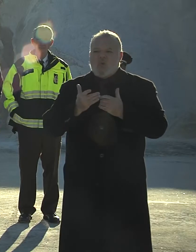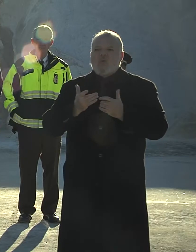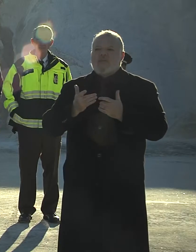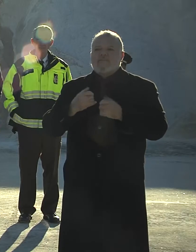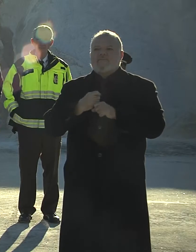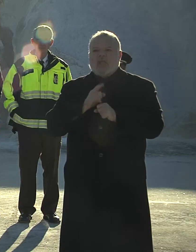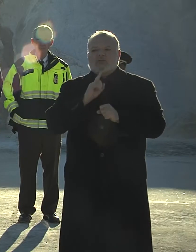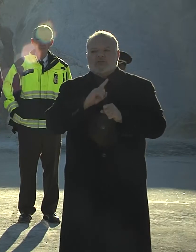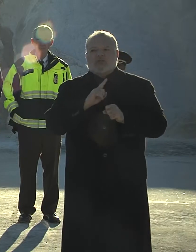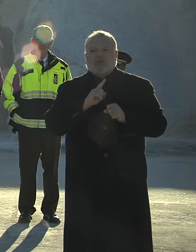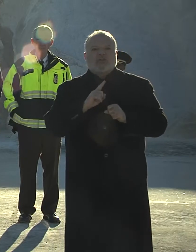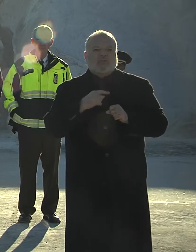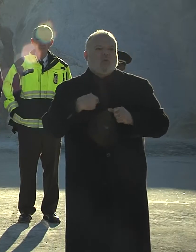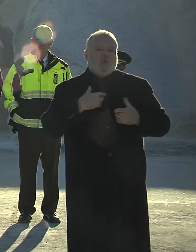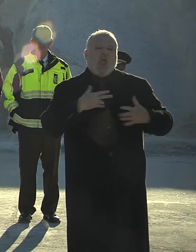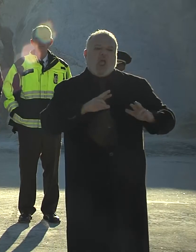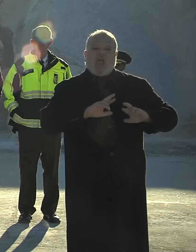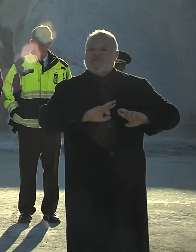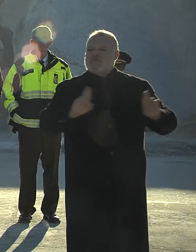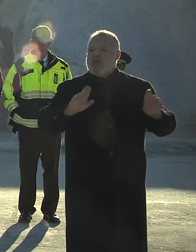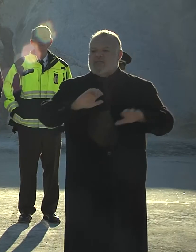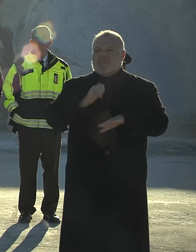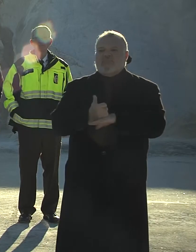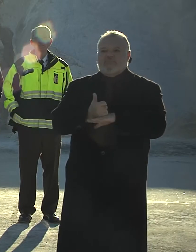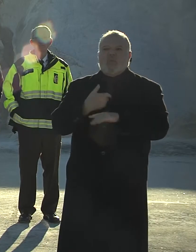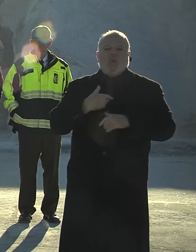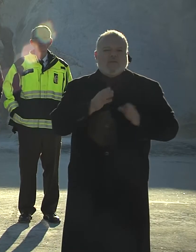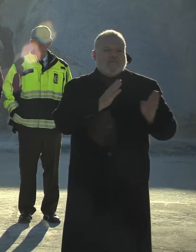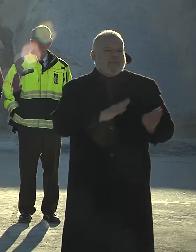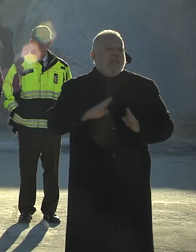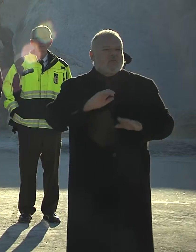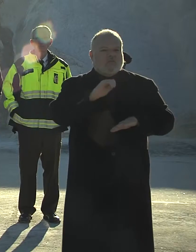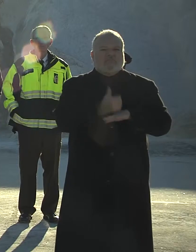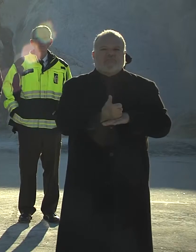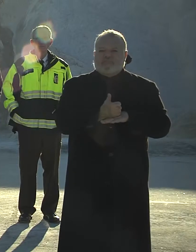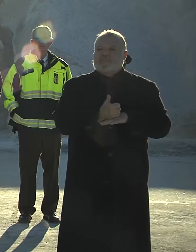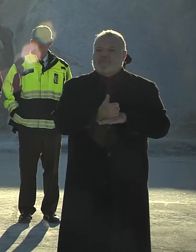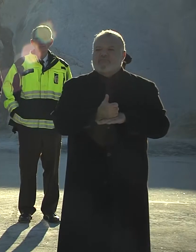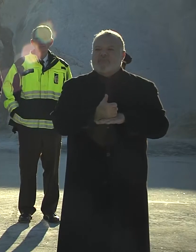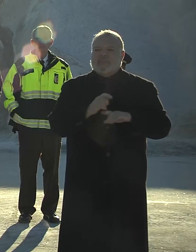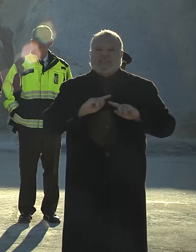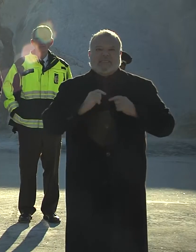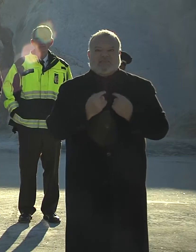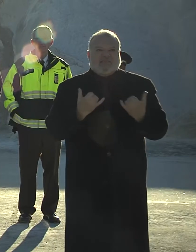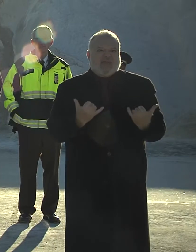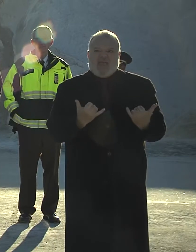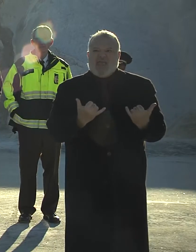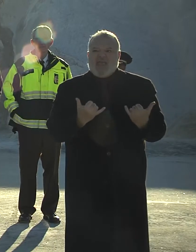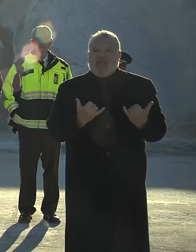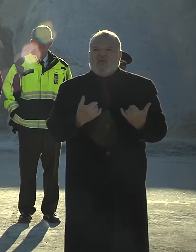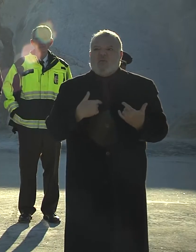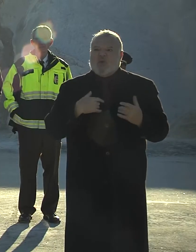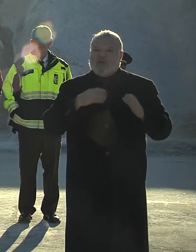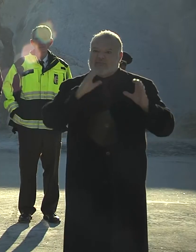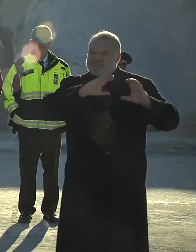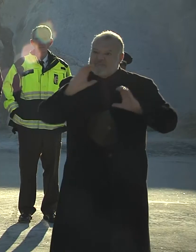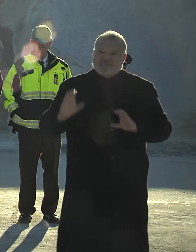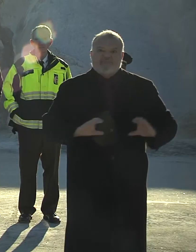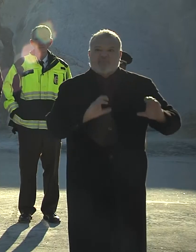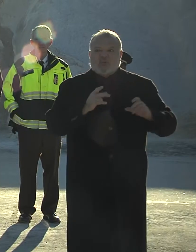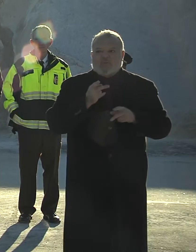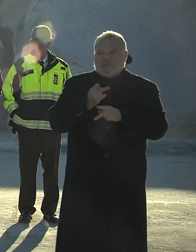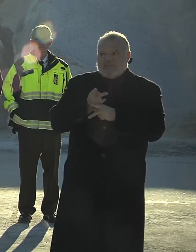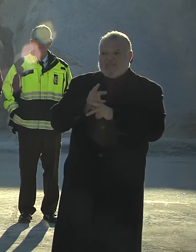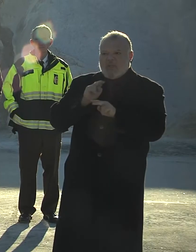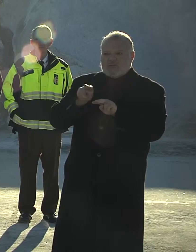preparing for right now, and my team, along with others, stays up all night to sort of keep tracking those surges. But I